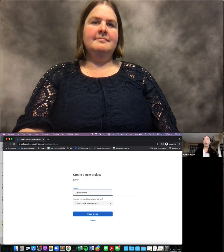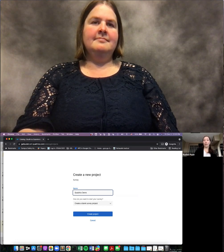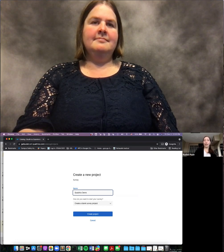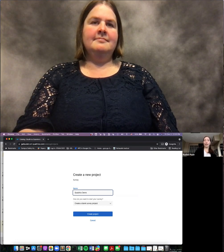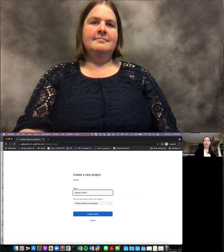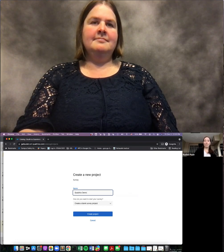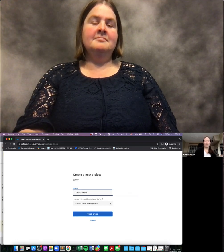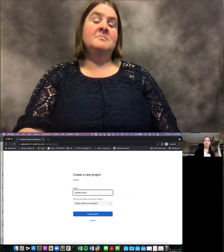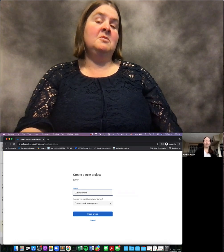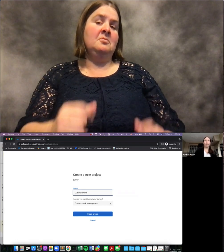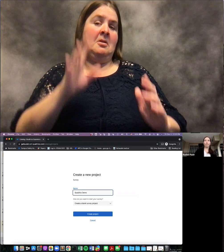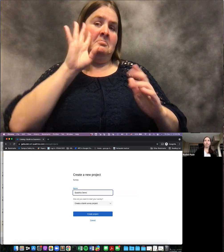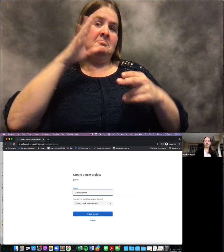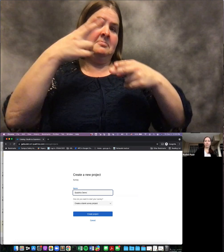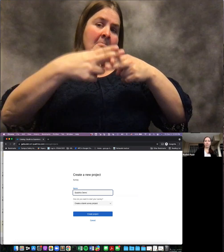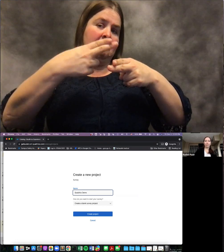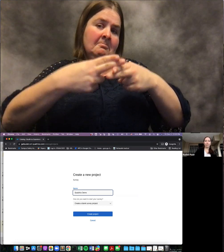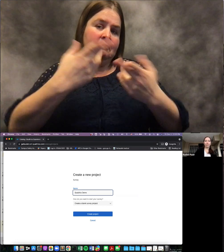We're giving it a name,